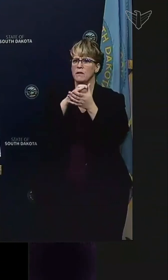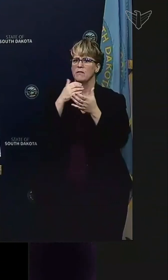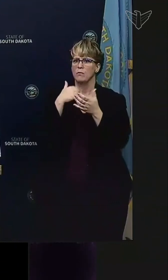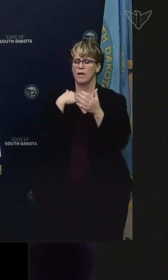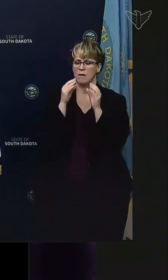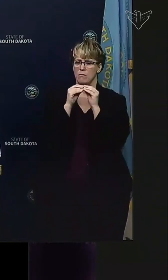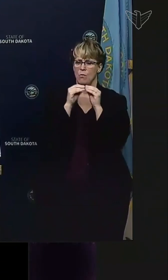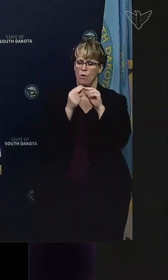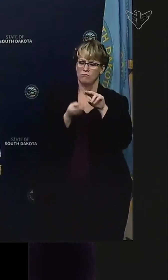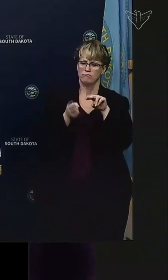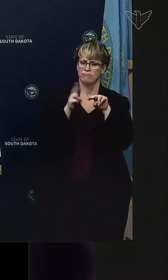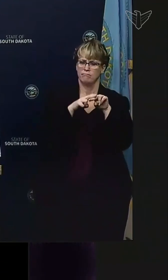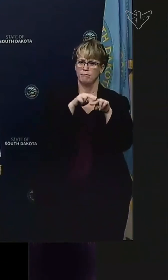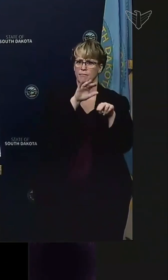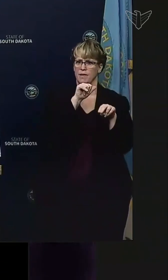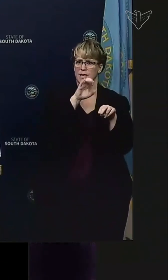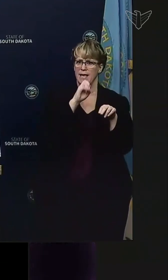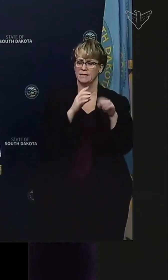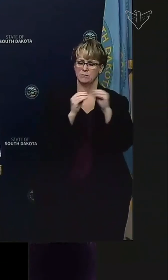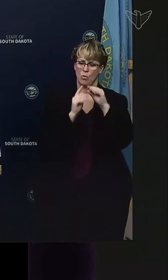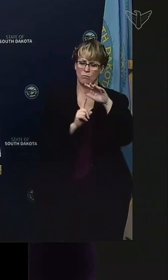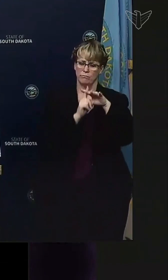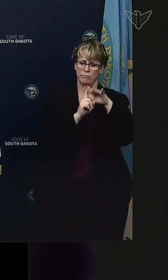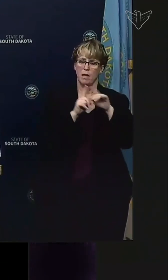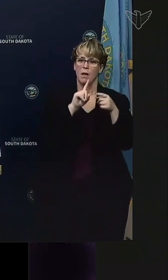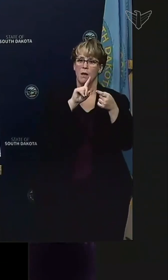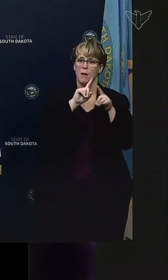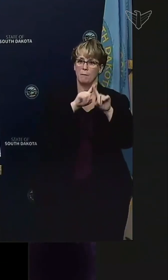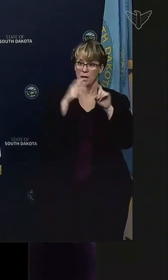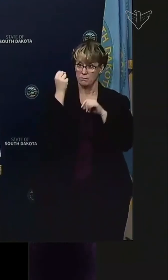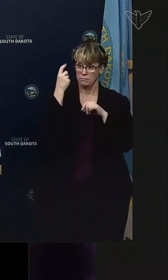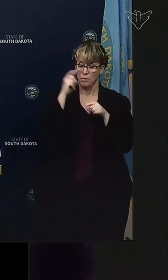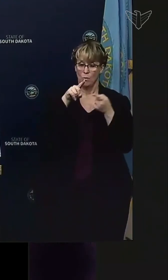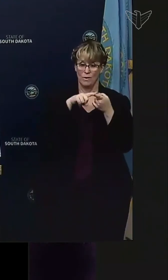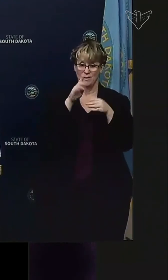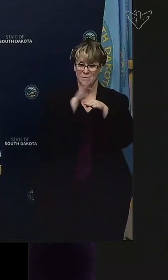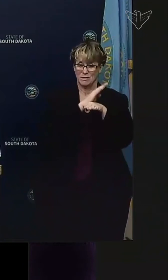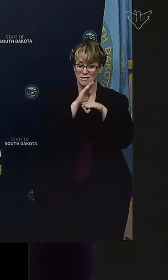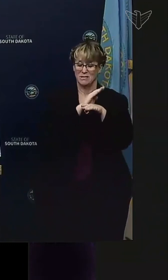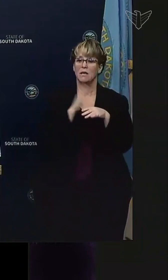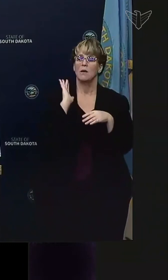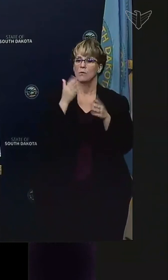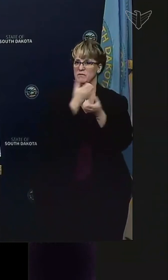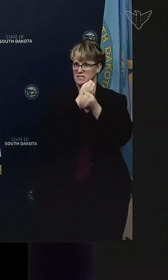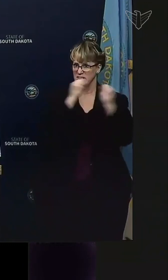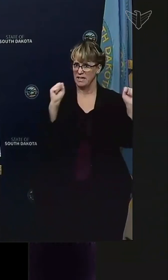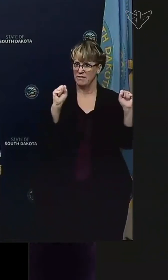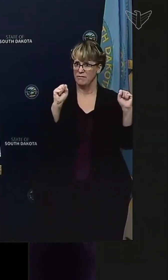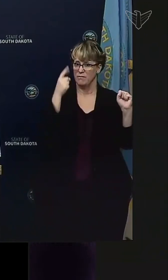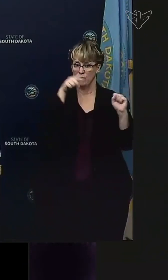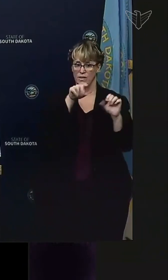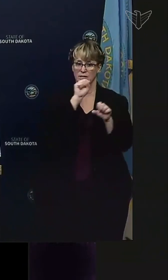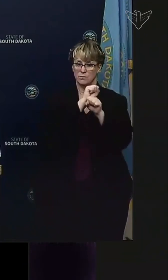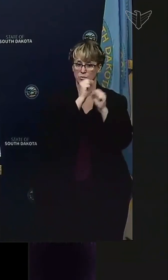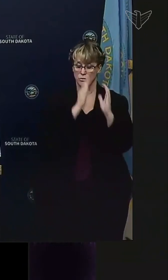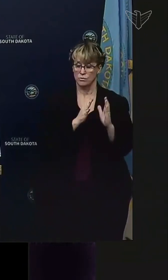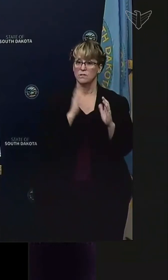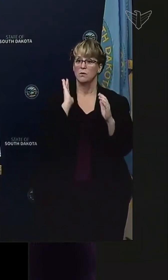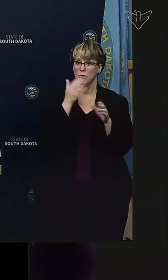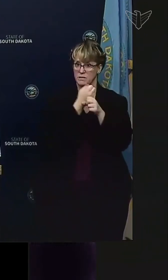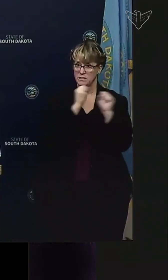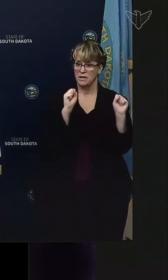increased cases, but we do believe that when this plant gets up and running, that it'll be a perfectly safe environment for these employees. There may